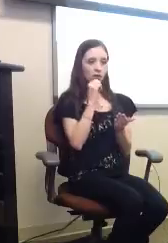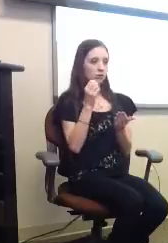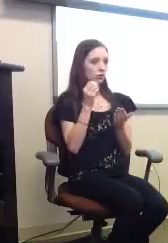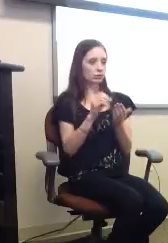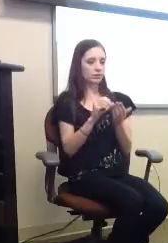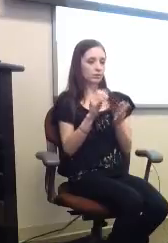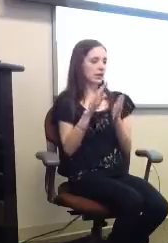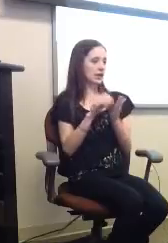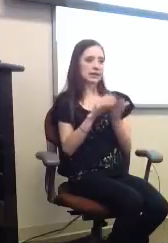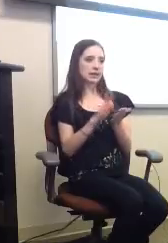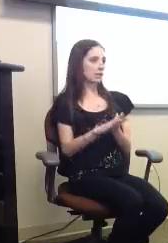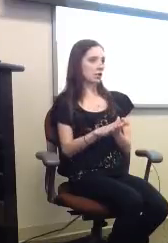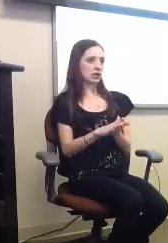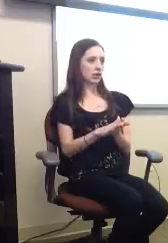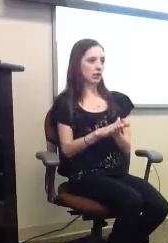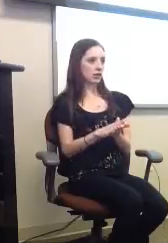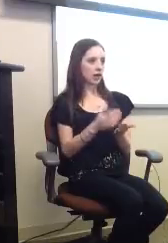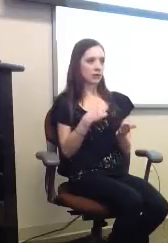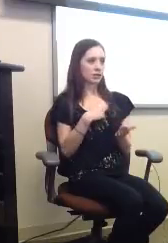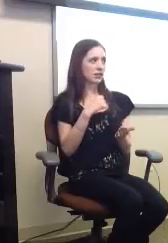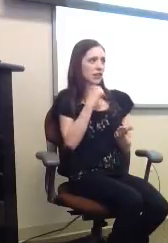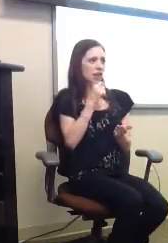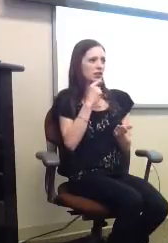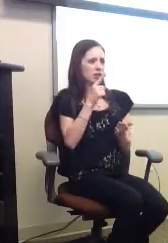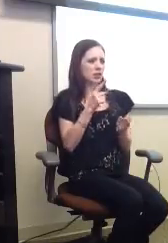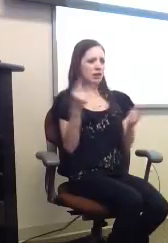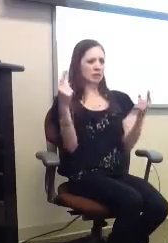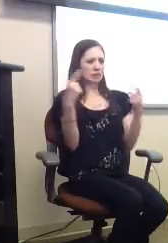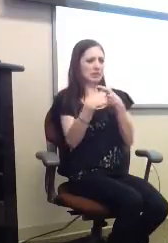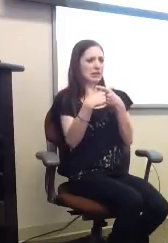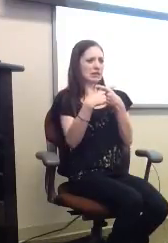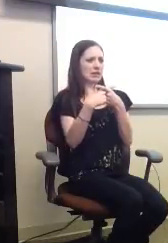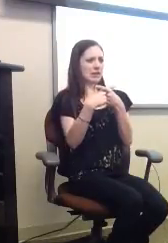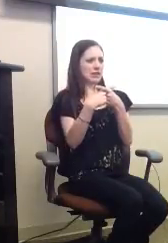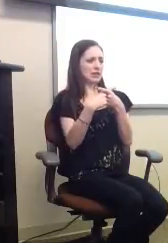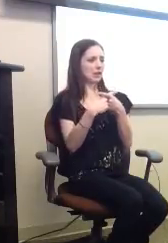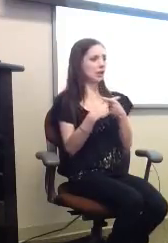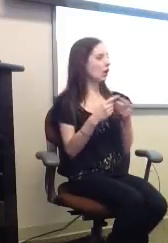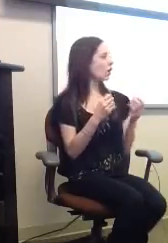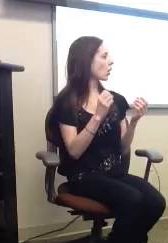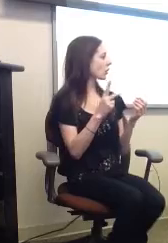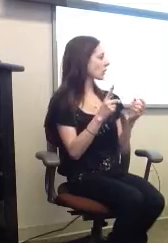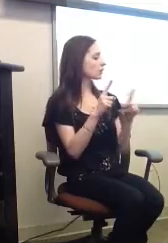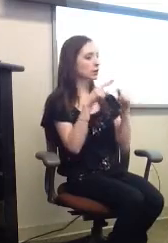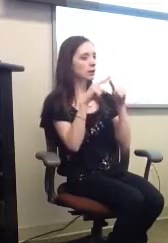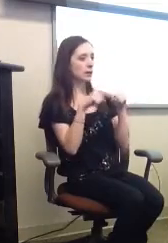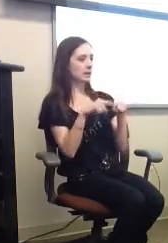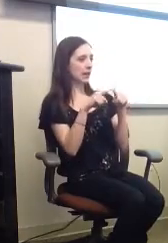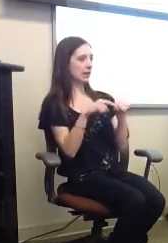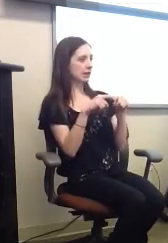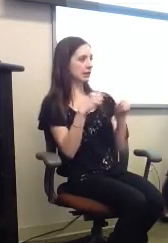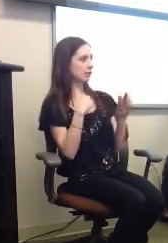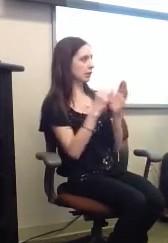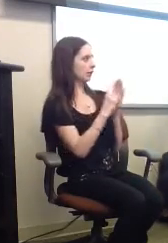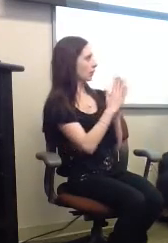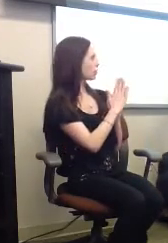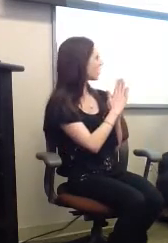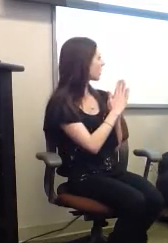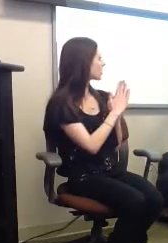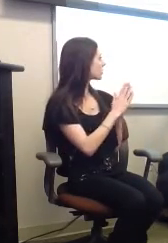one. They're kind of So conflicting. dependents, let's just write it up here. So dependents can be,